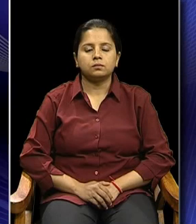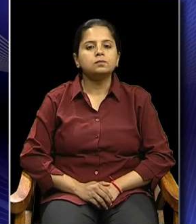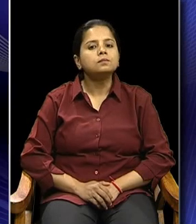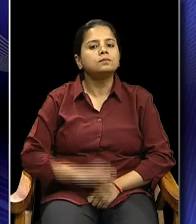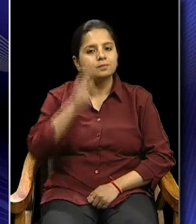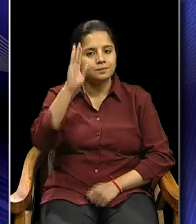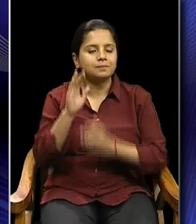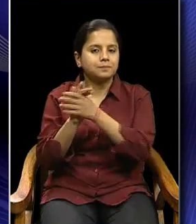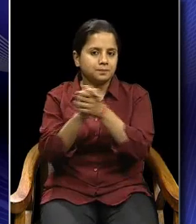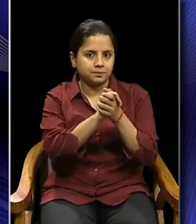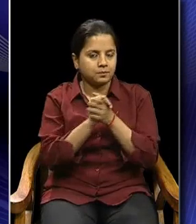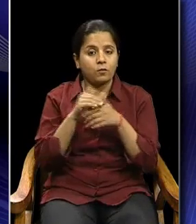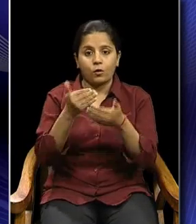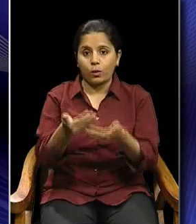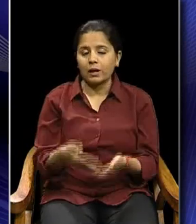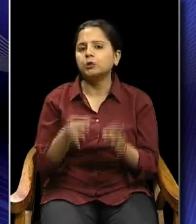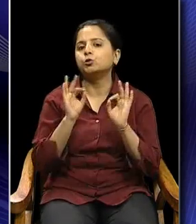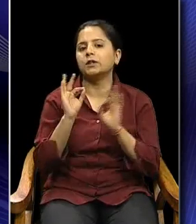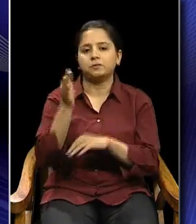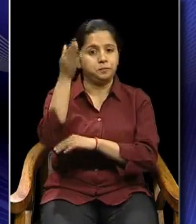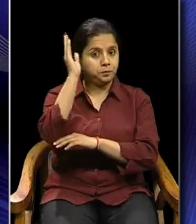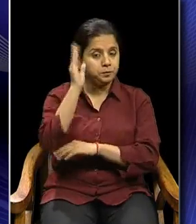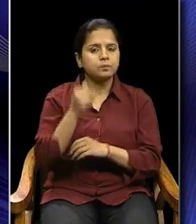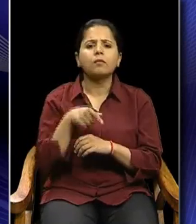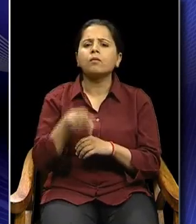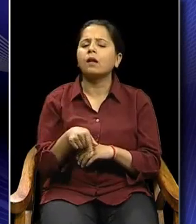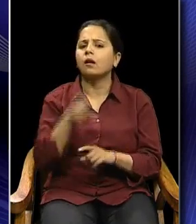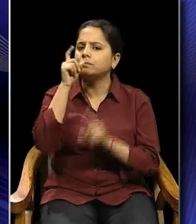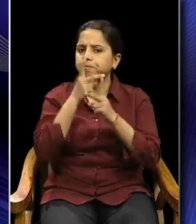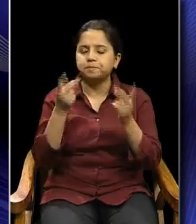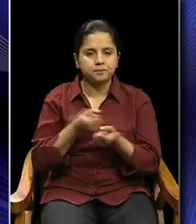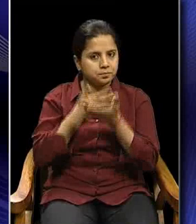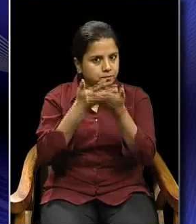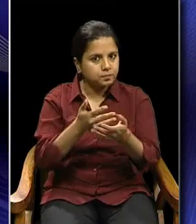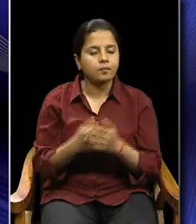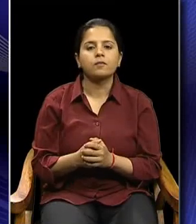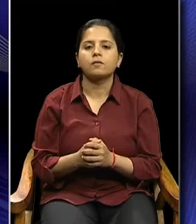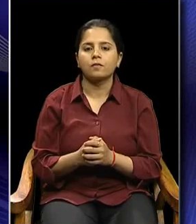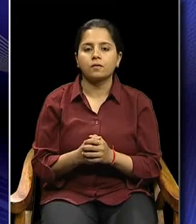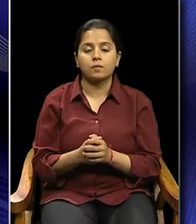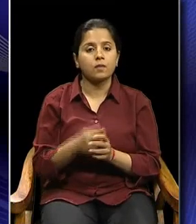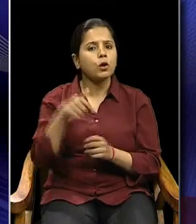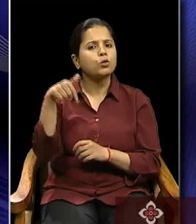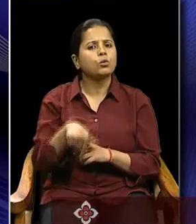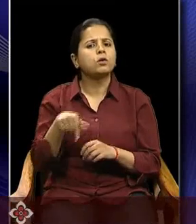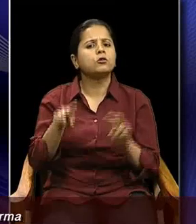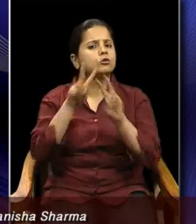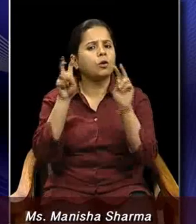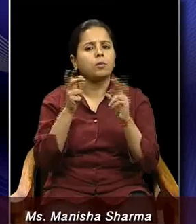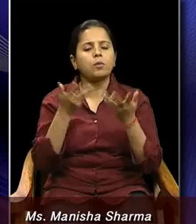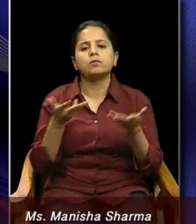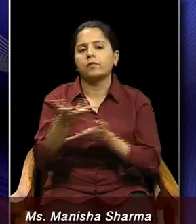Hello friends, welcome to the special lecture which is symbolic expression, and today's theme of discussion